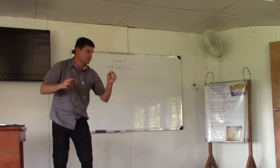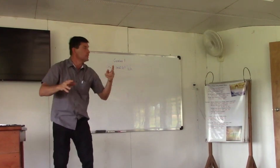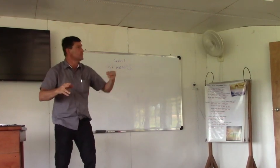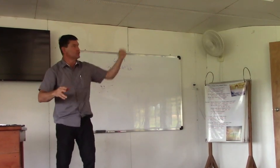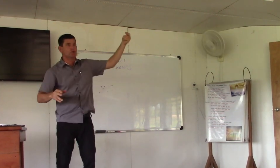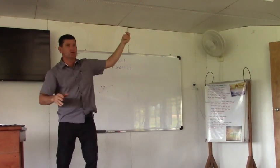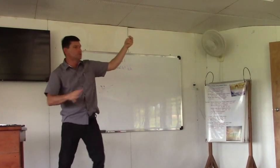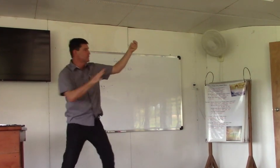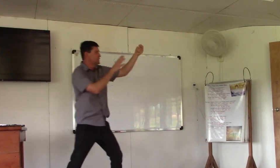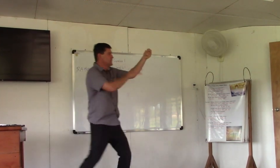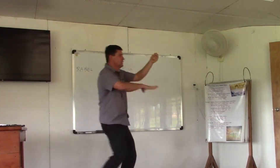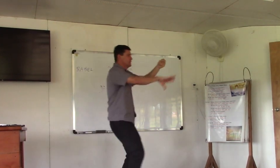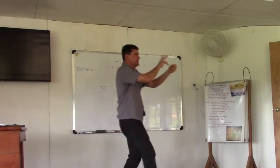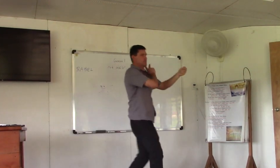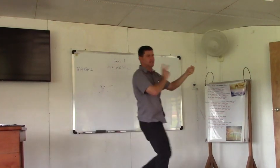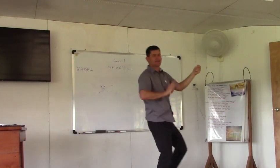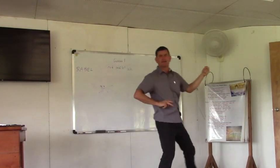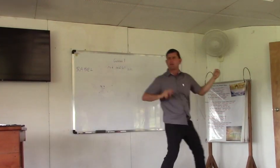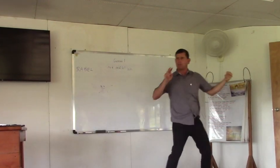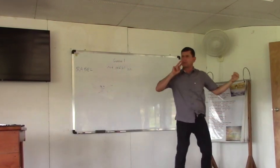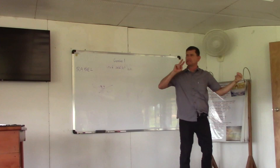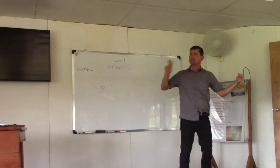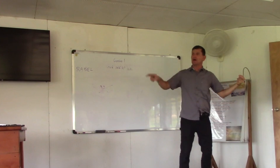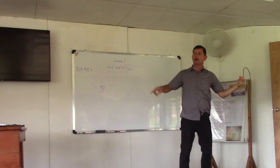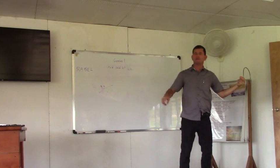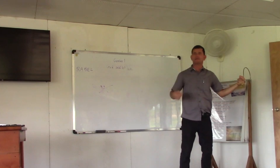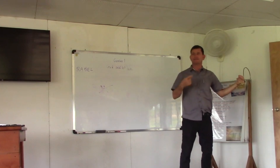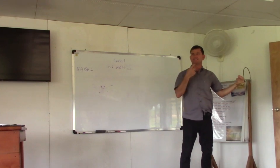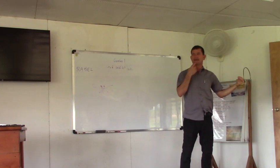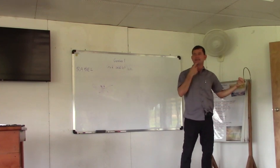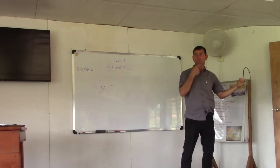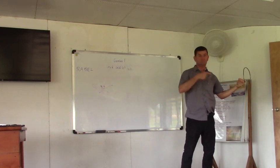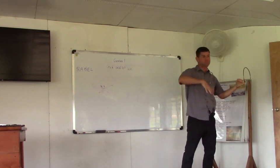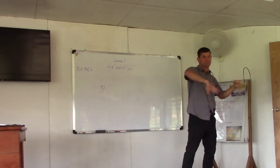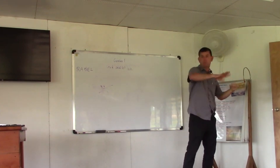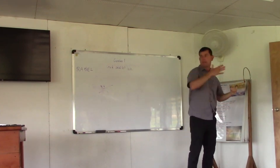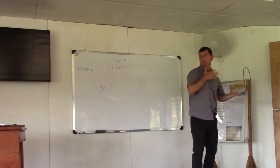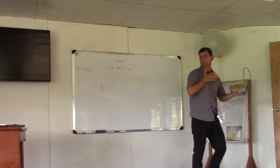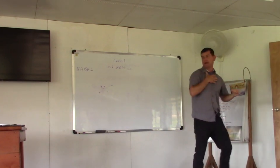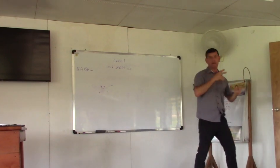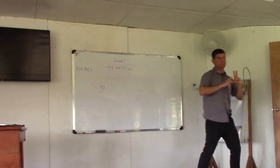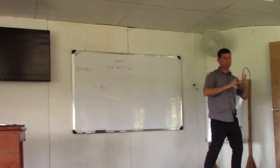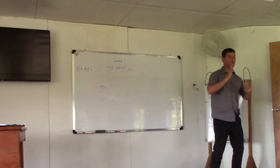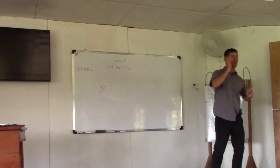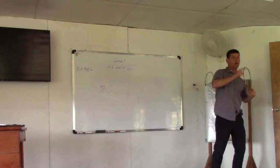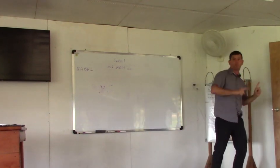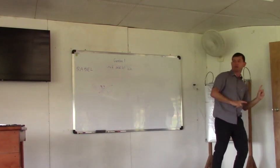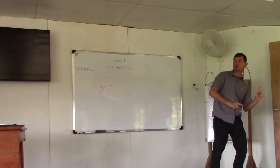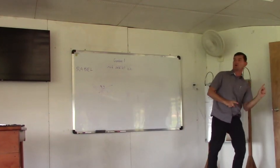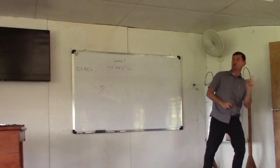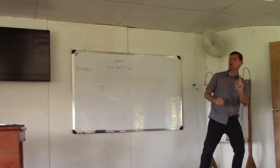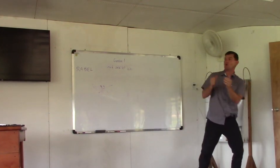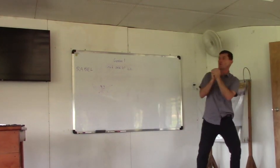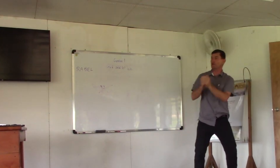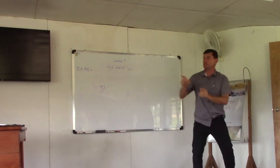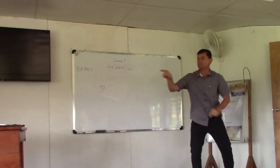The north king, he saw it. He said, my people will go worship